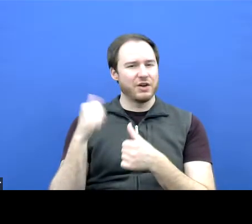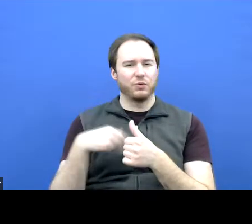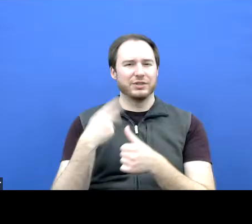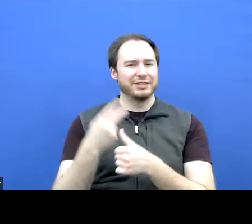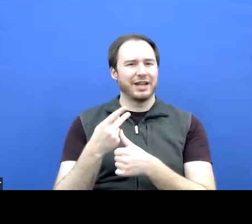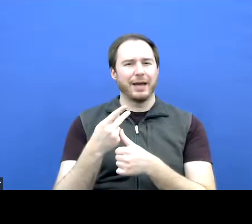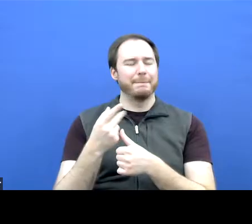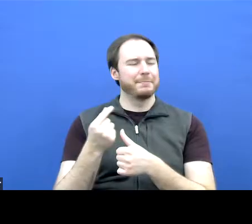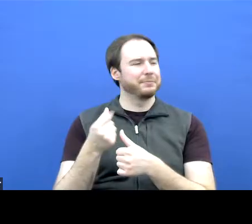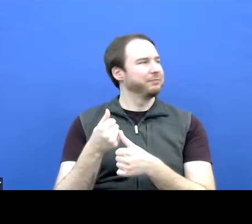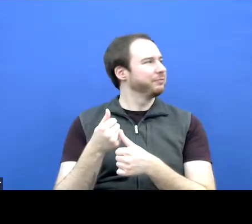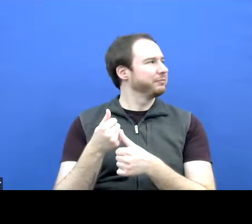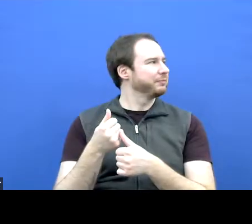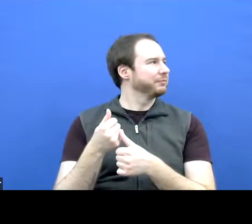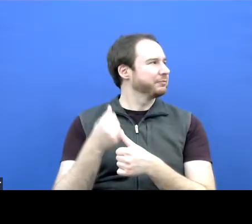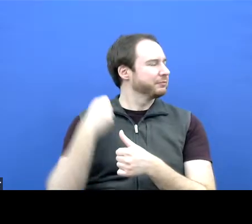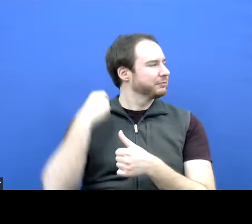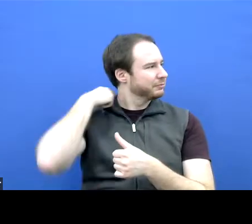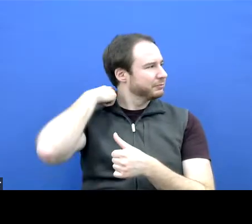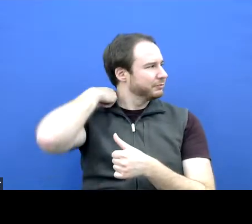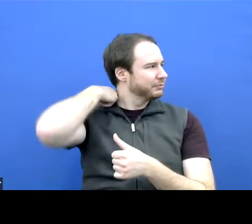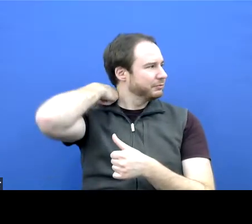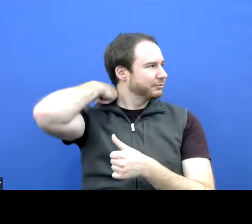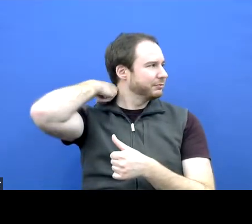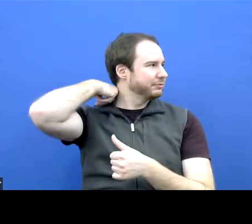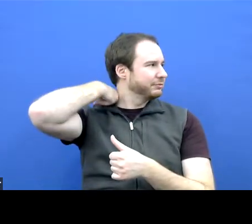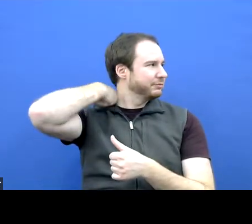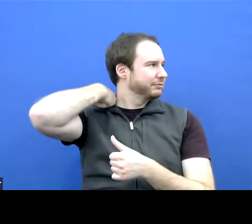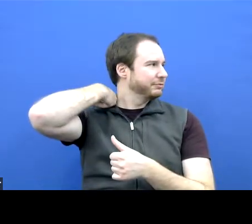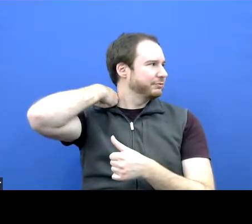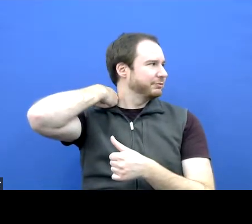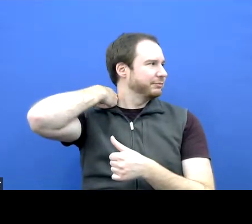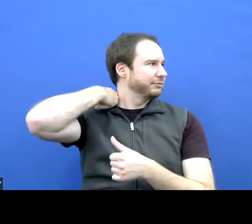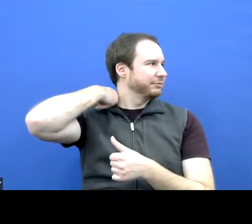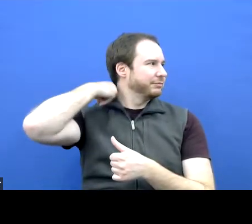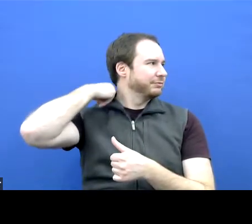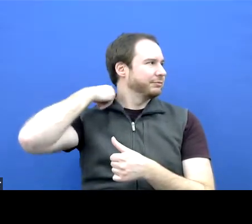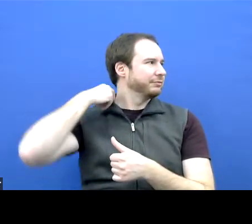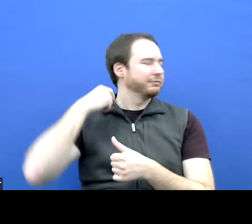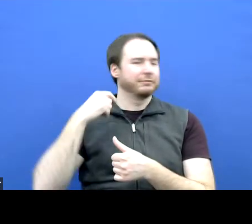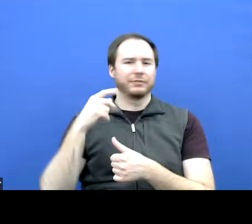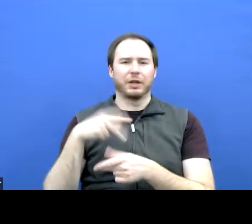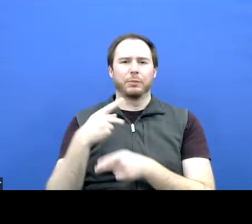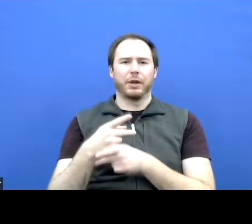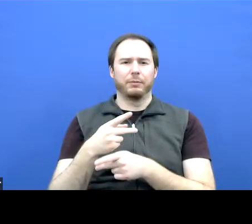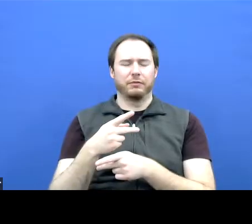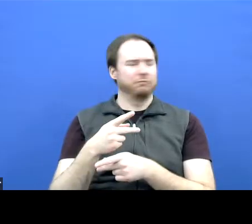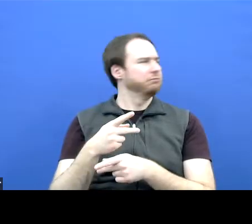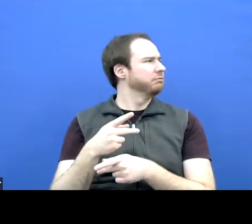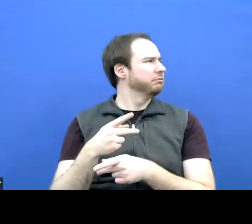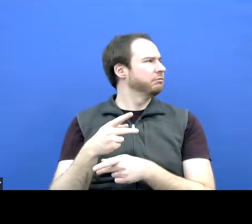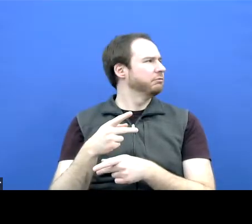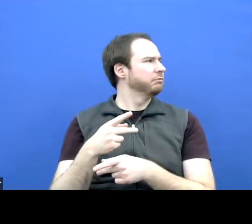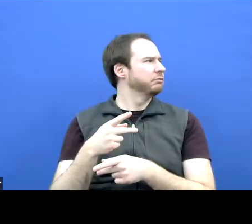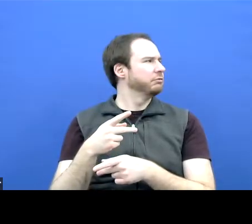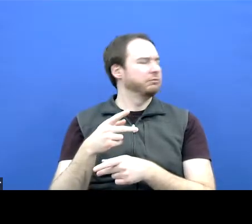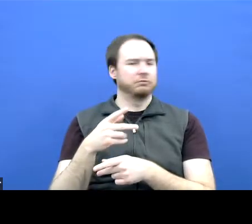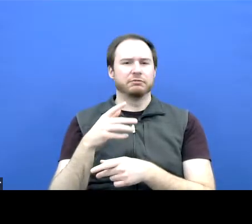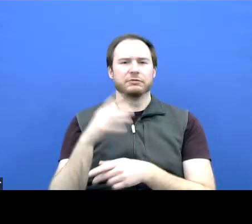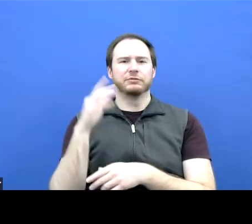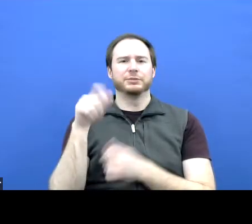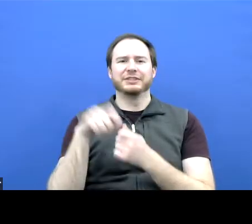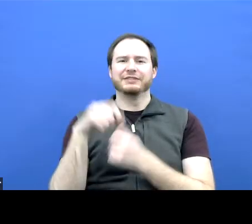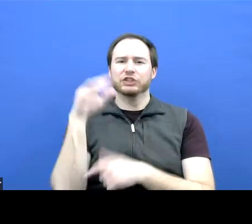it's based off of, I don't remember if it was some kind of nut, of a nut, a tree that